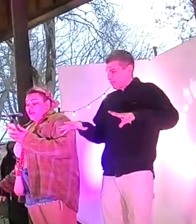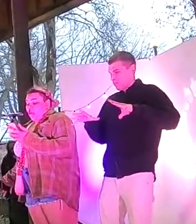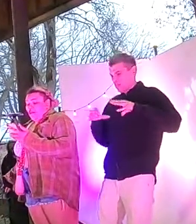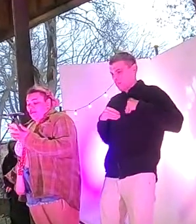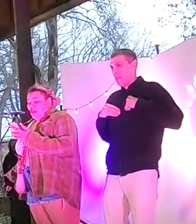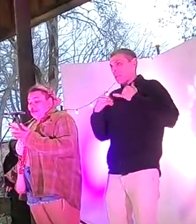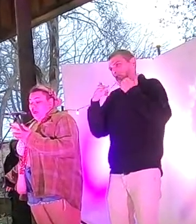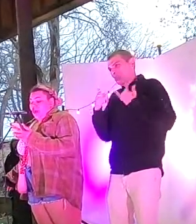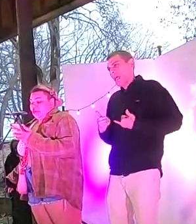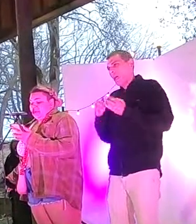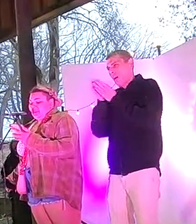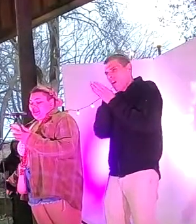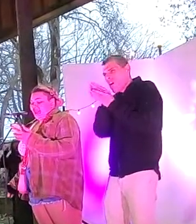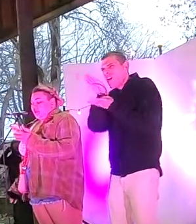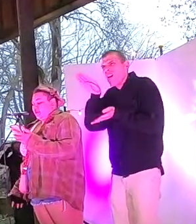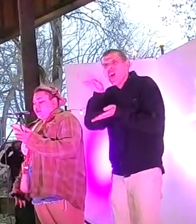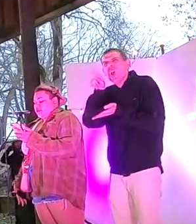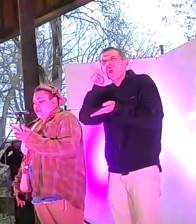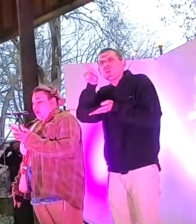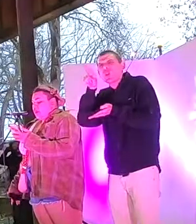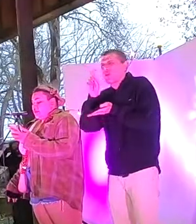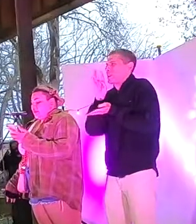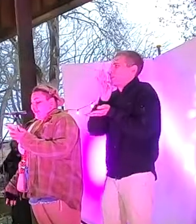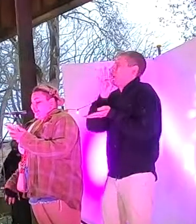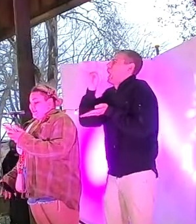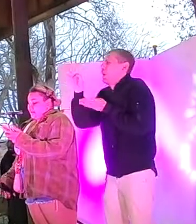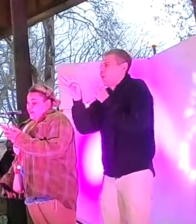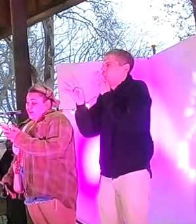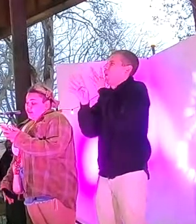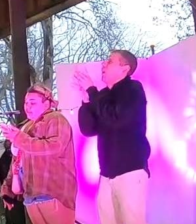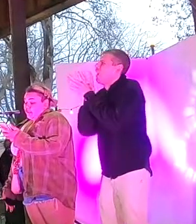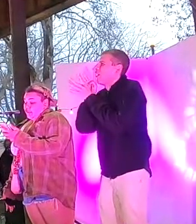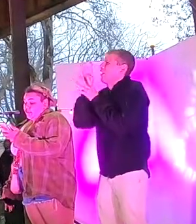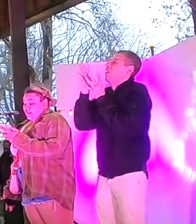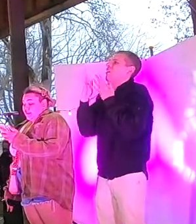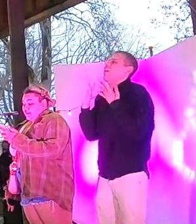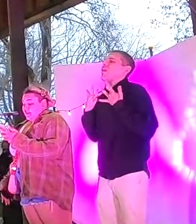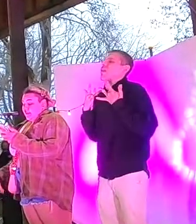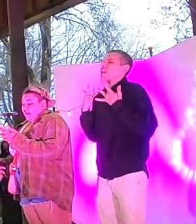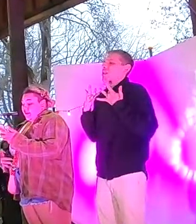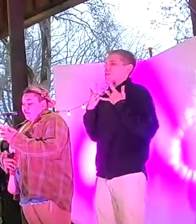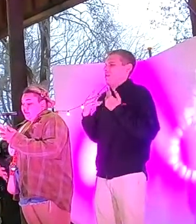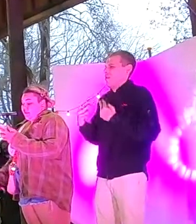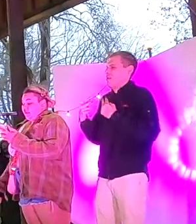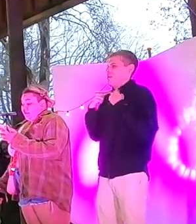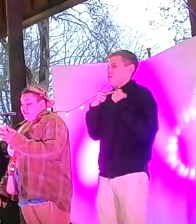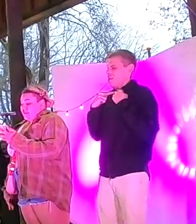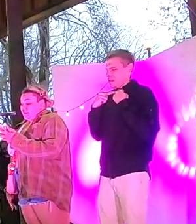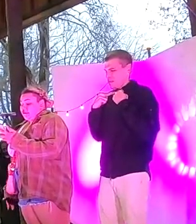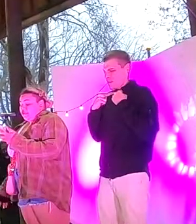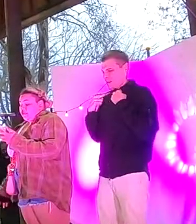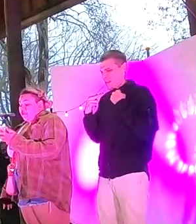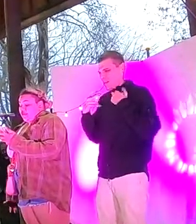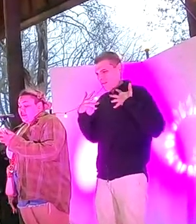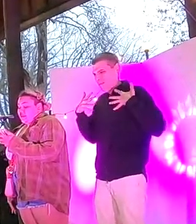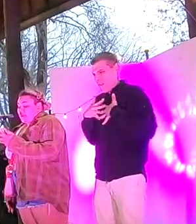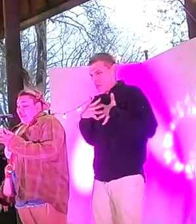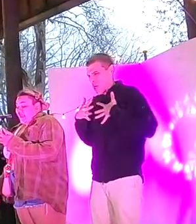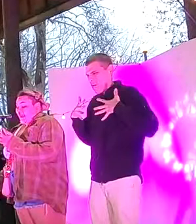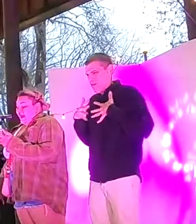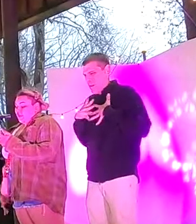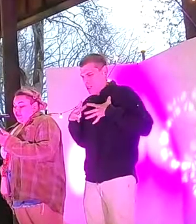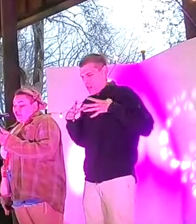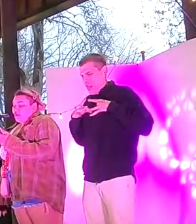mouth and hear your voice on repeat like ribbons who dance in my throat. Tell me your